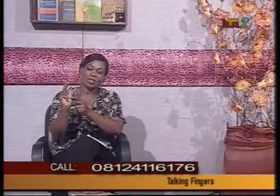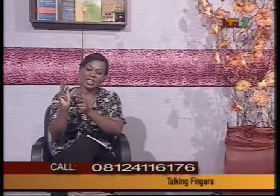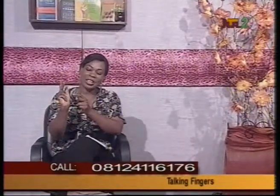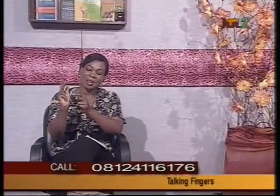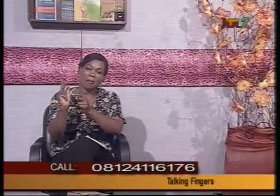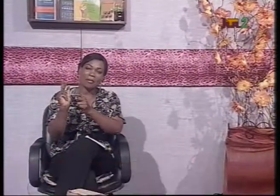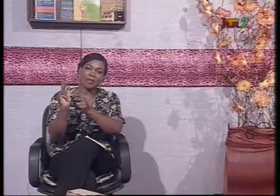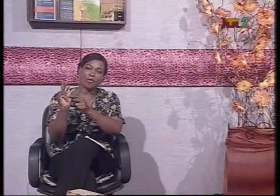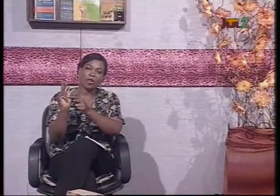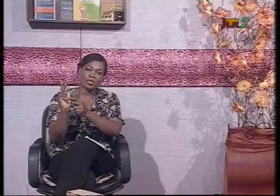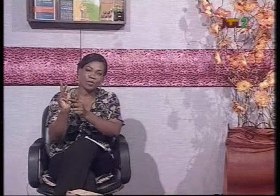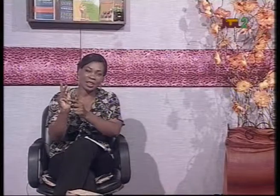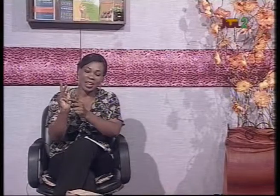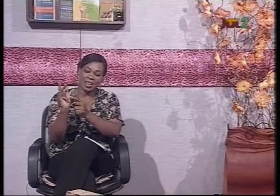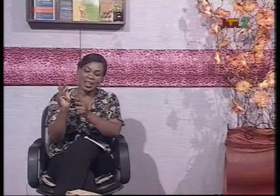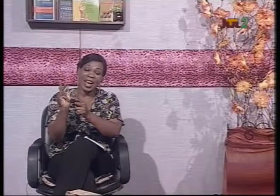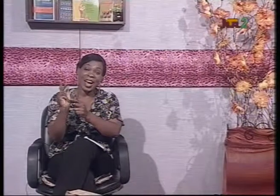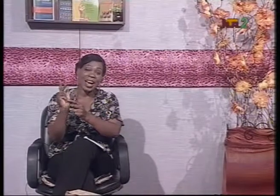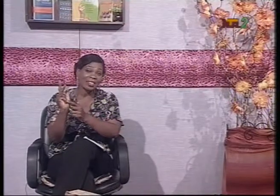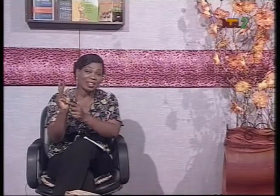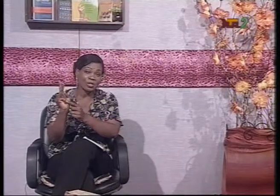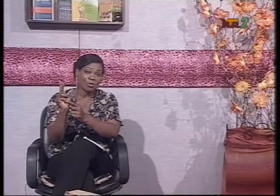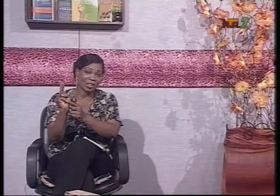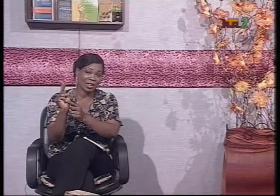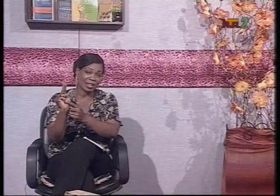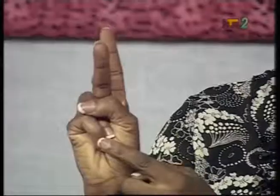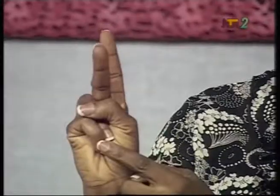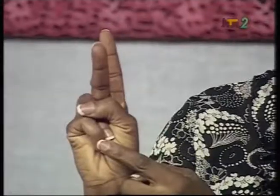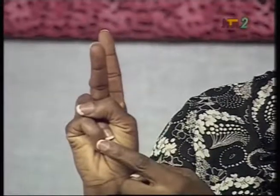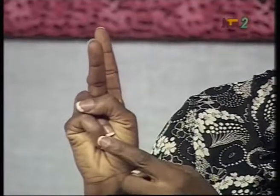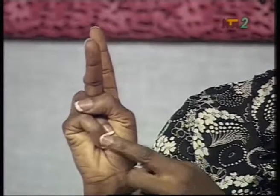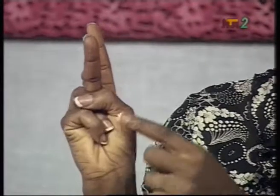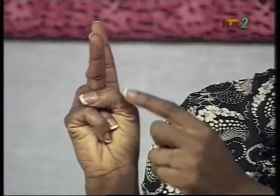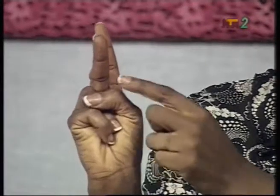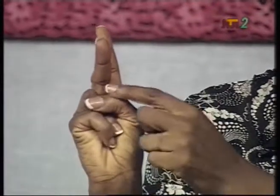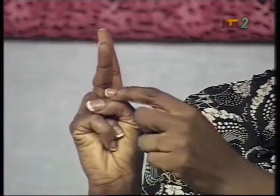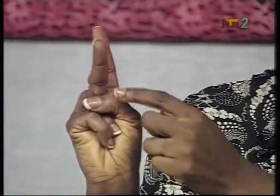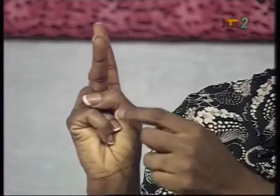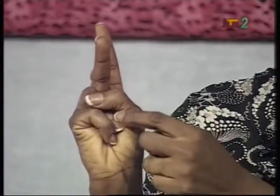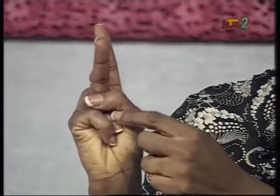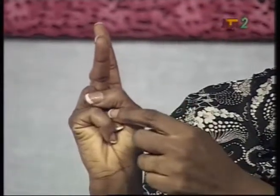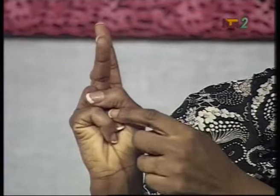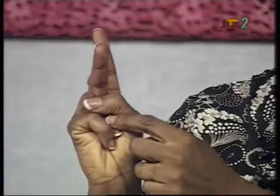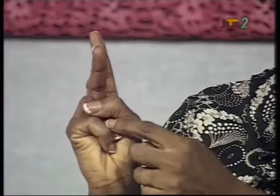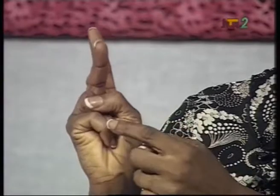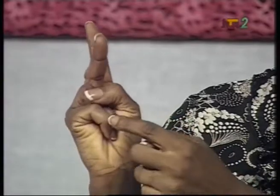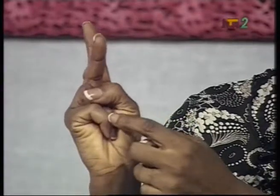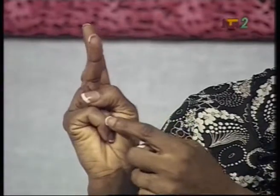holding the fourth finger and the little finger down. The thumb is holding the fourth finger and the little